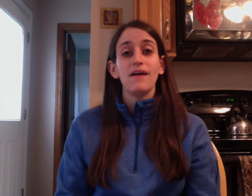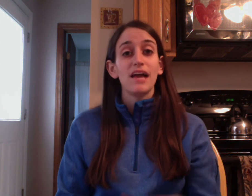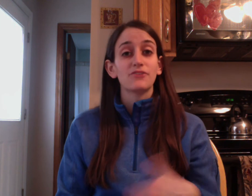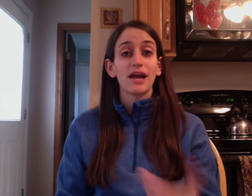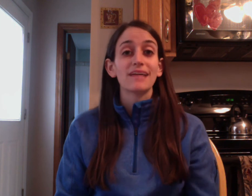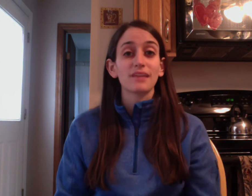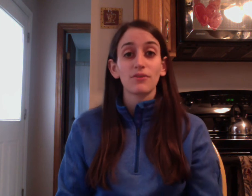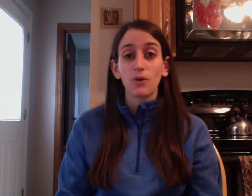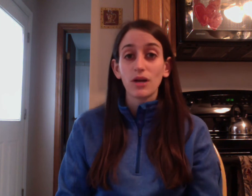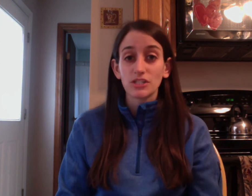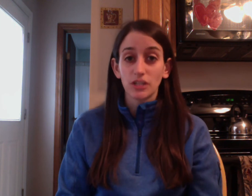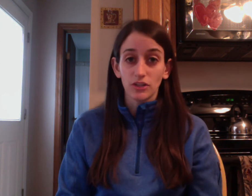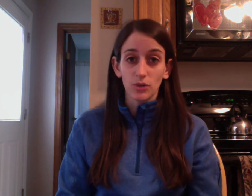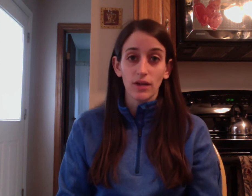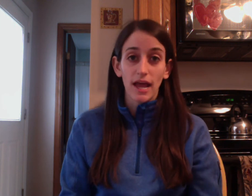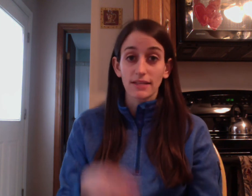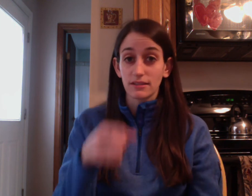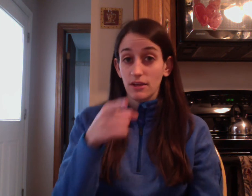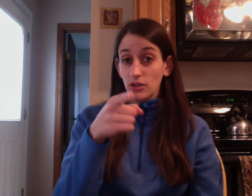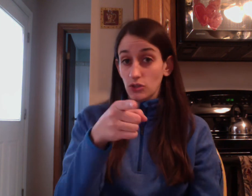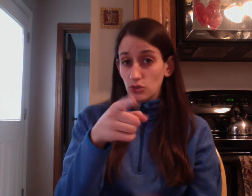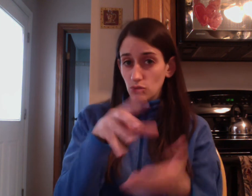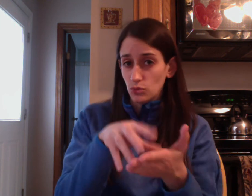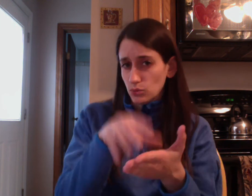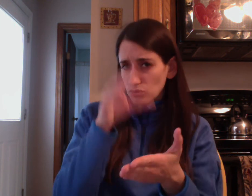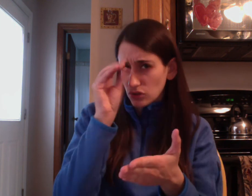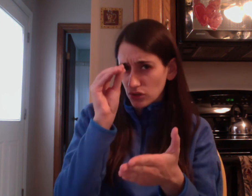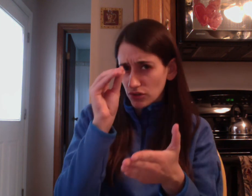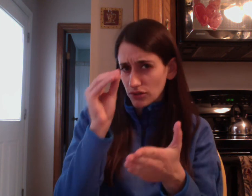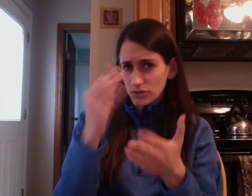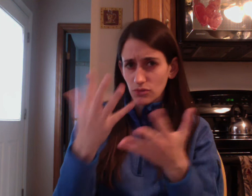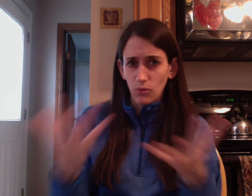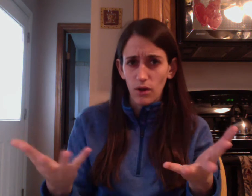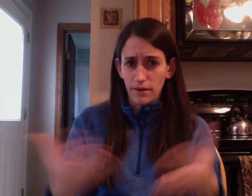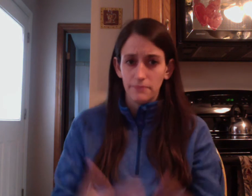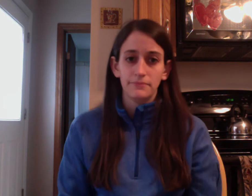after asking the question, you would ask, you learned what?